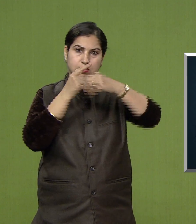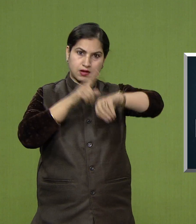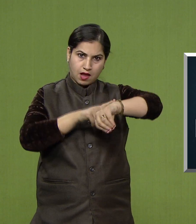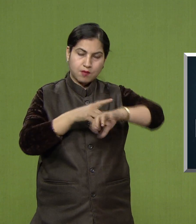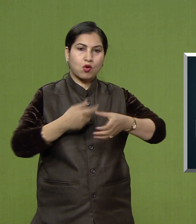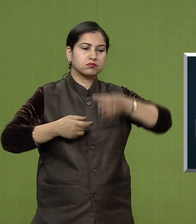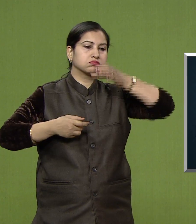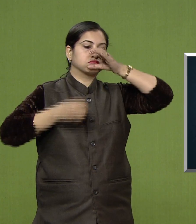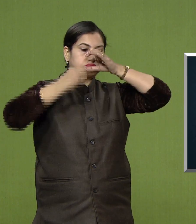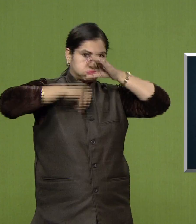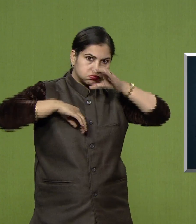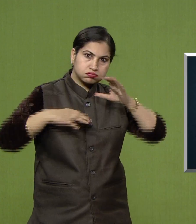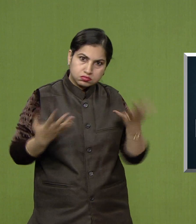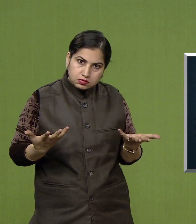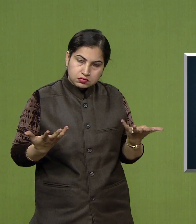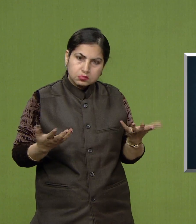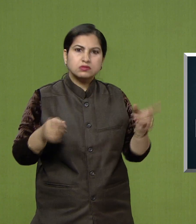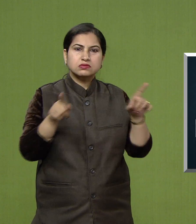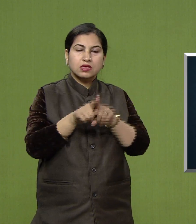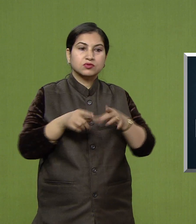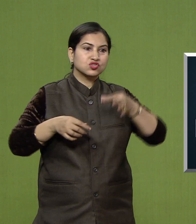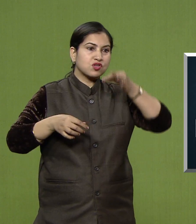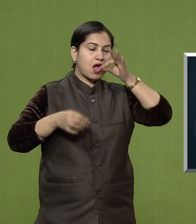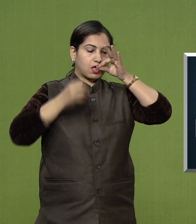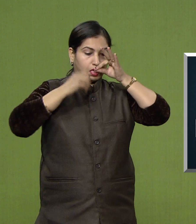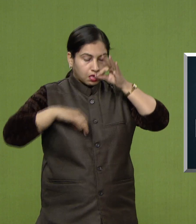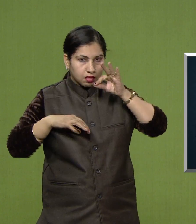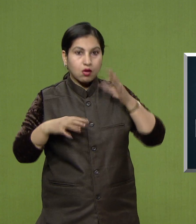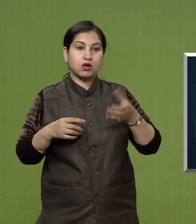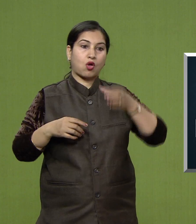drinking something like tea, coffee, etc.